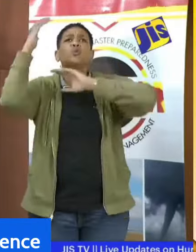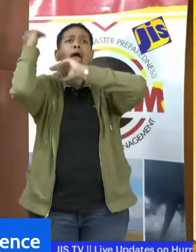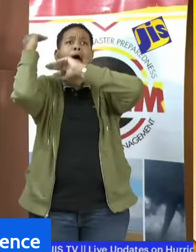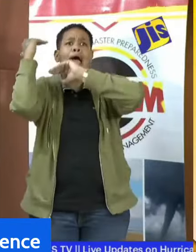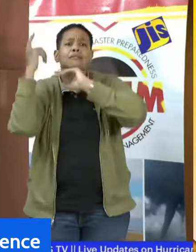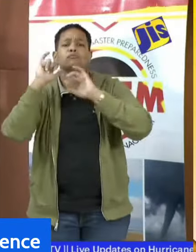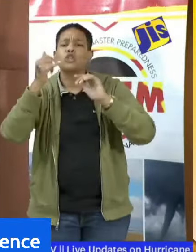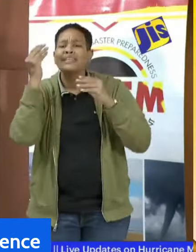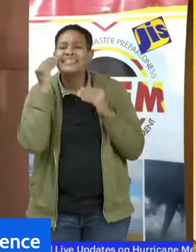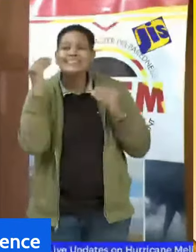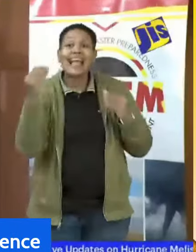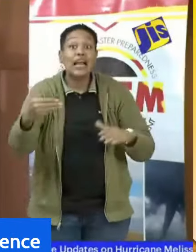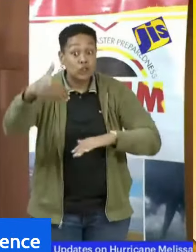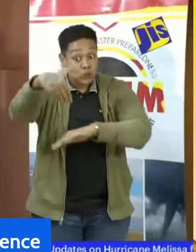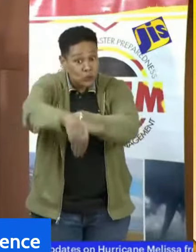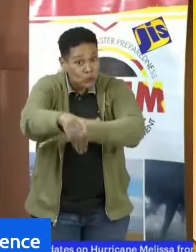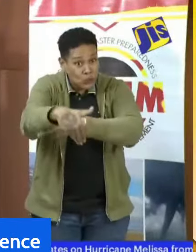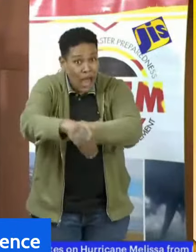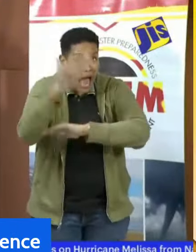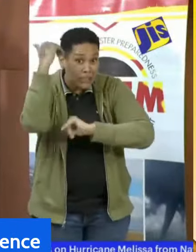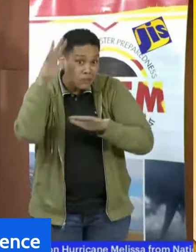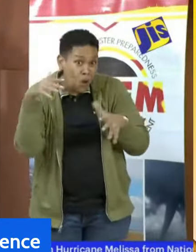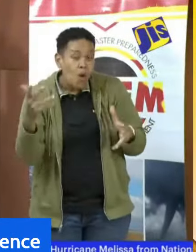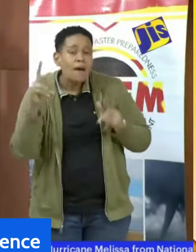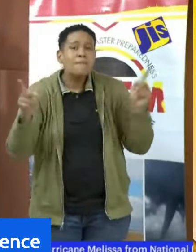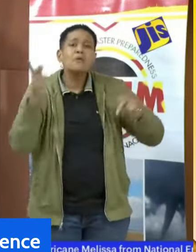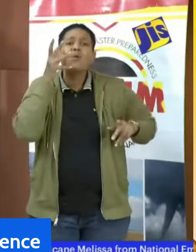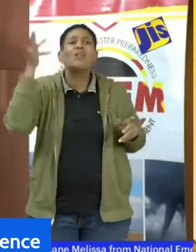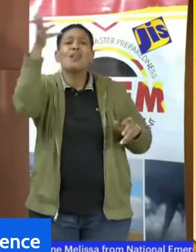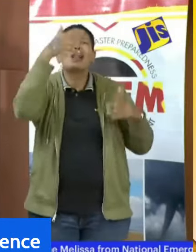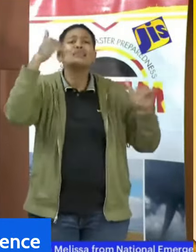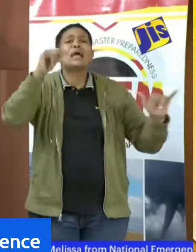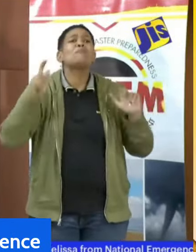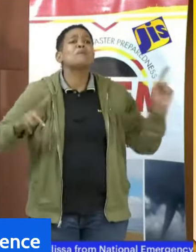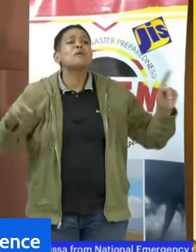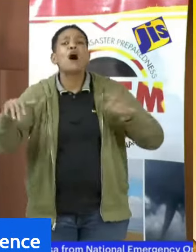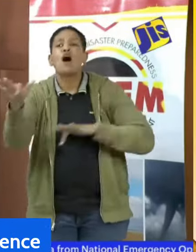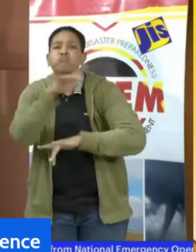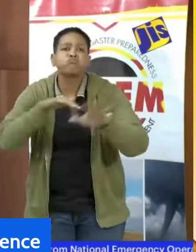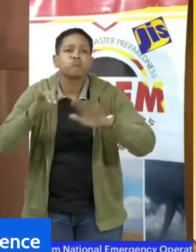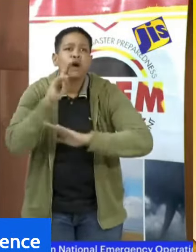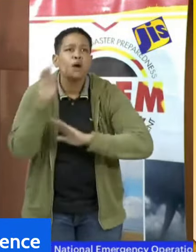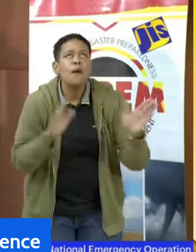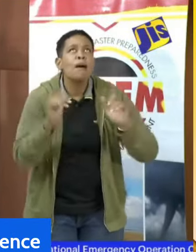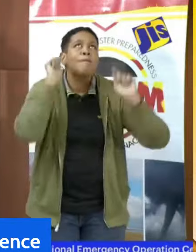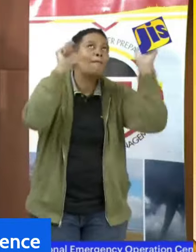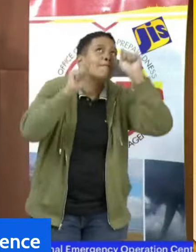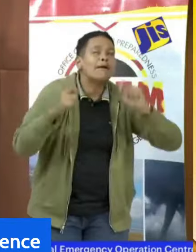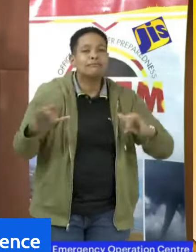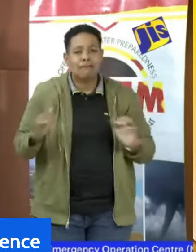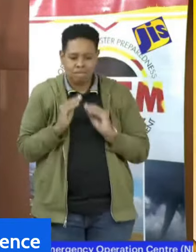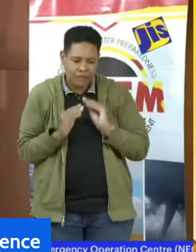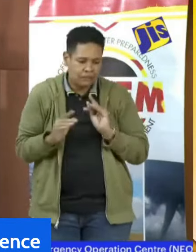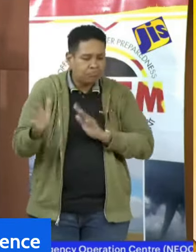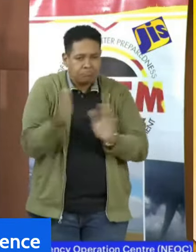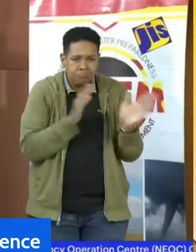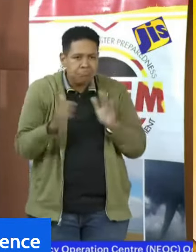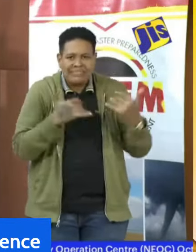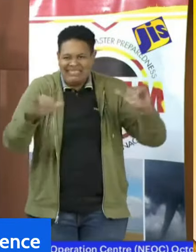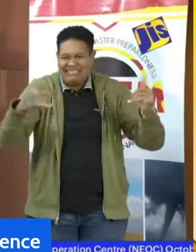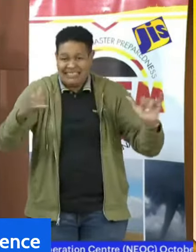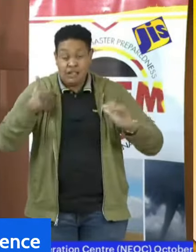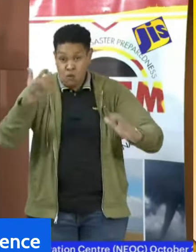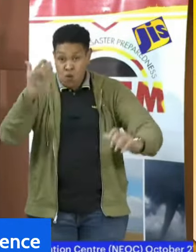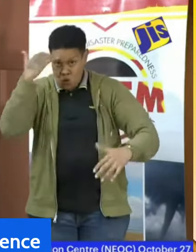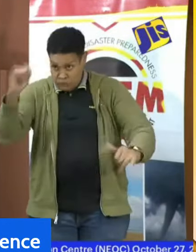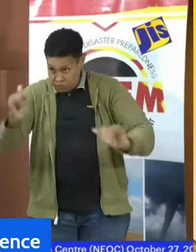Again, just tell them tonight. There are people who are out there. There's still people doing preparatory work. And we want to know,